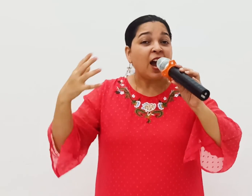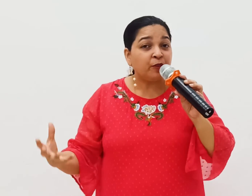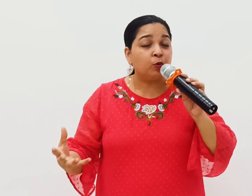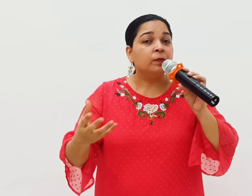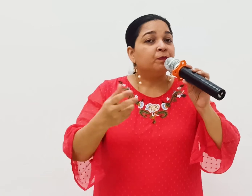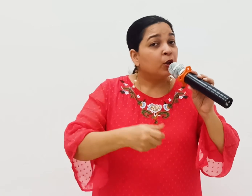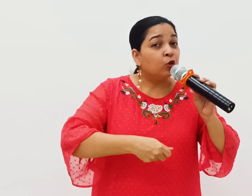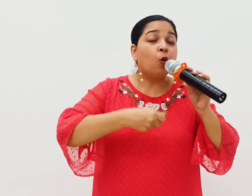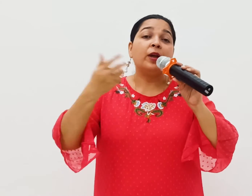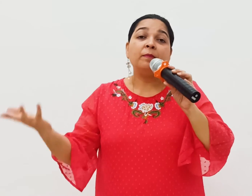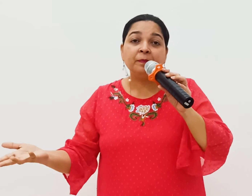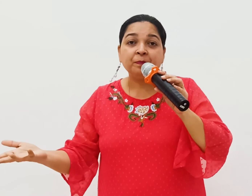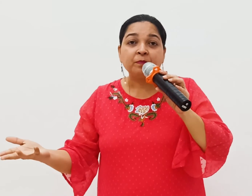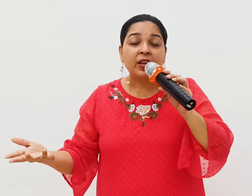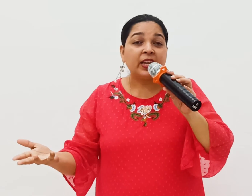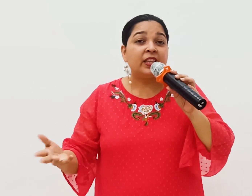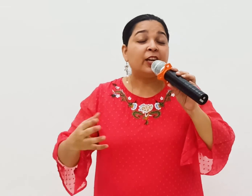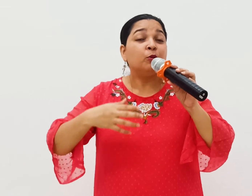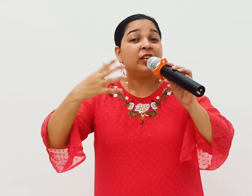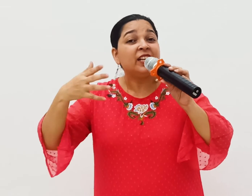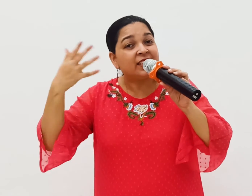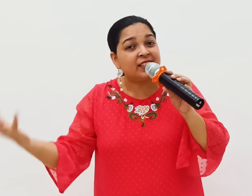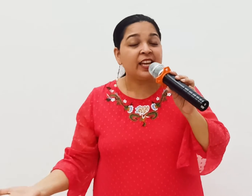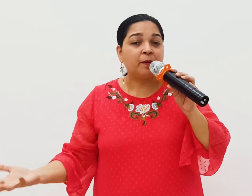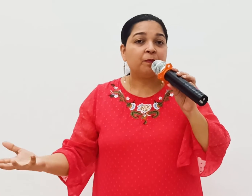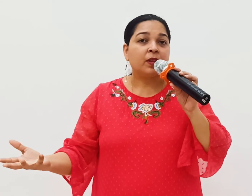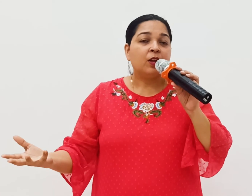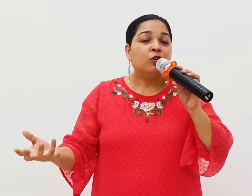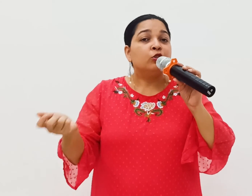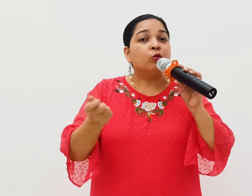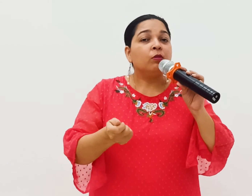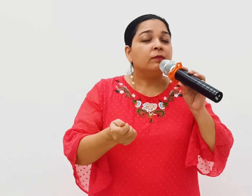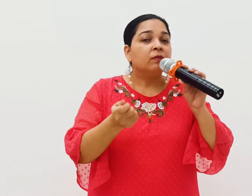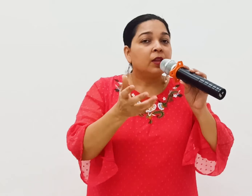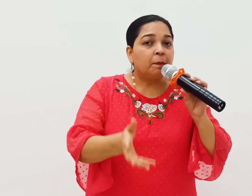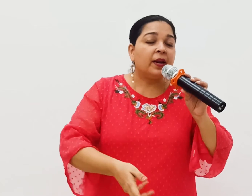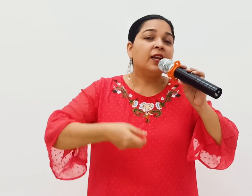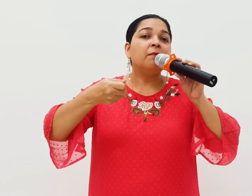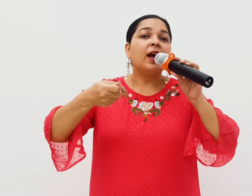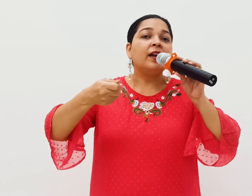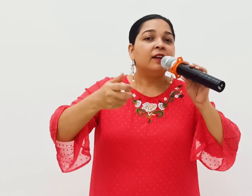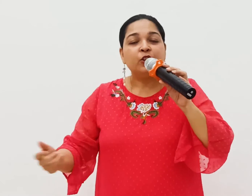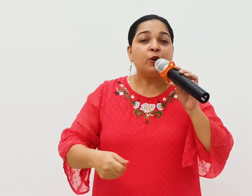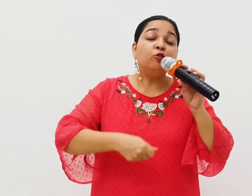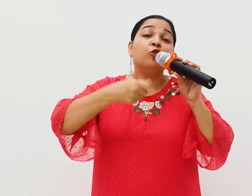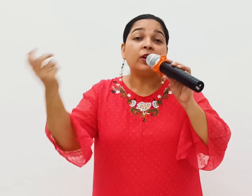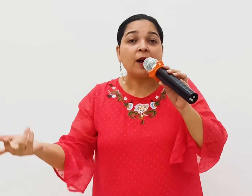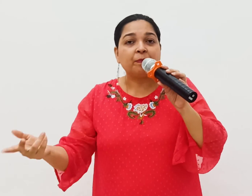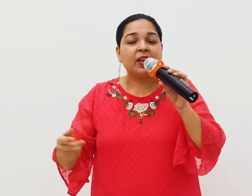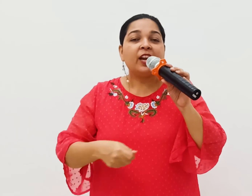will have to throw him into the sea. So they picked him and